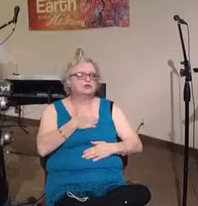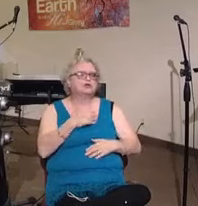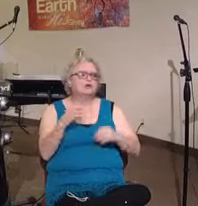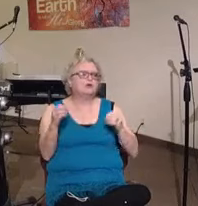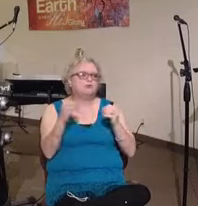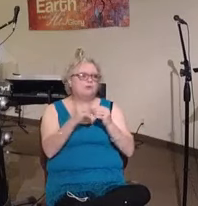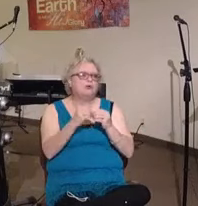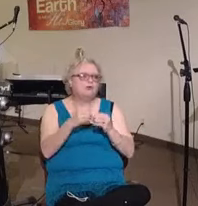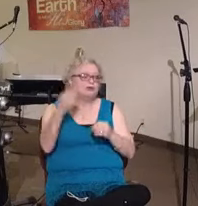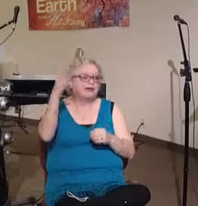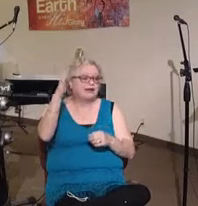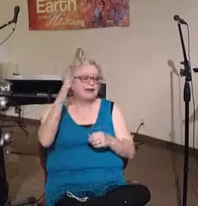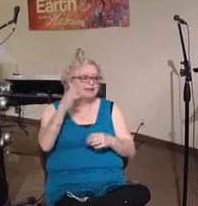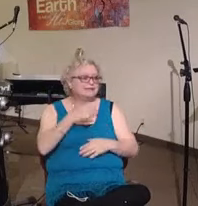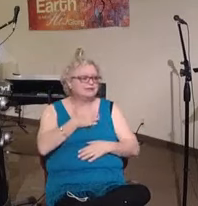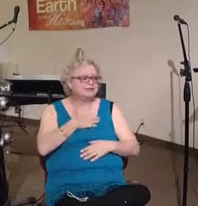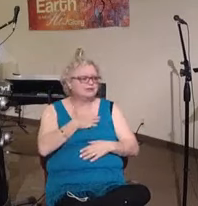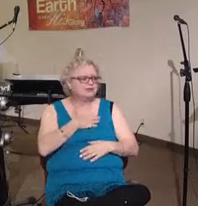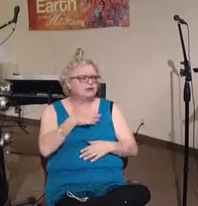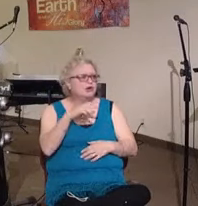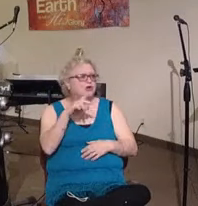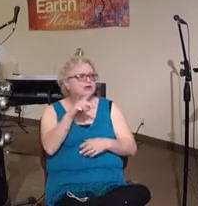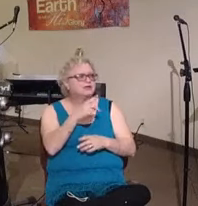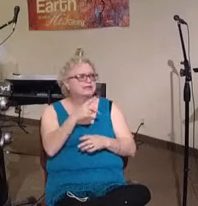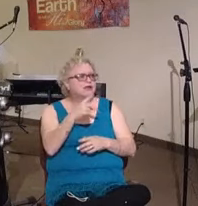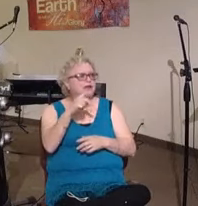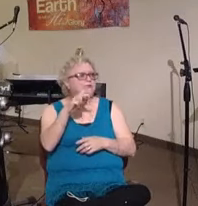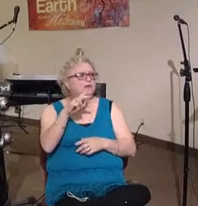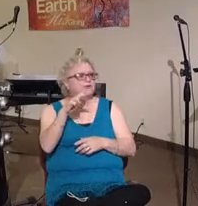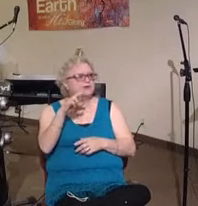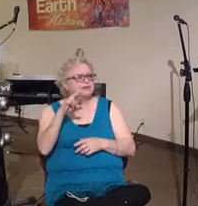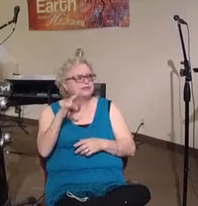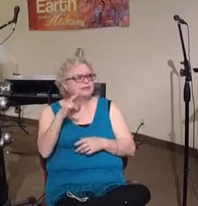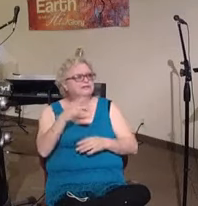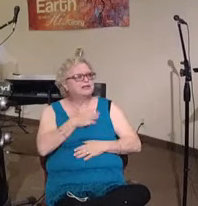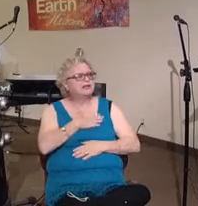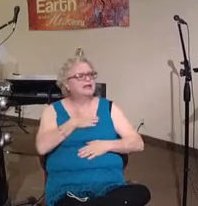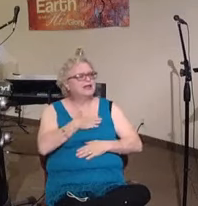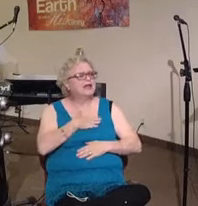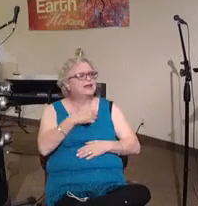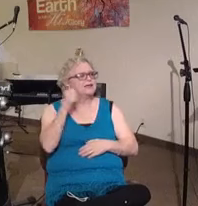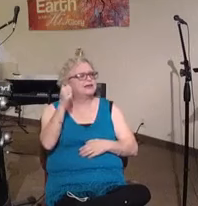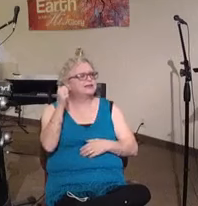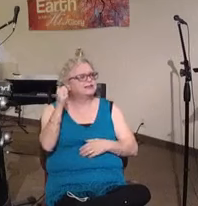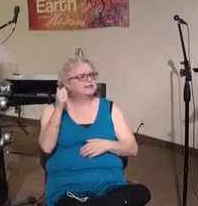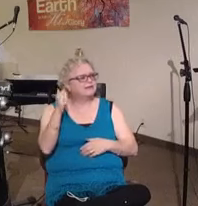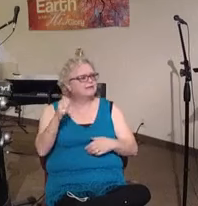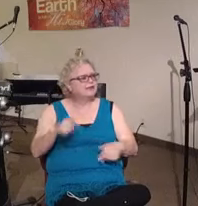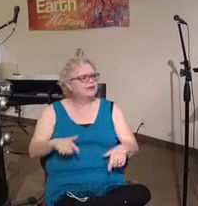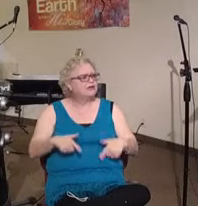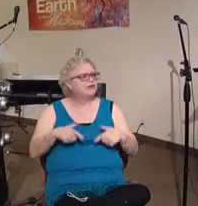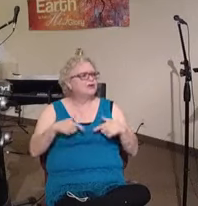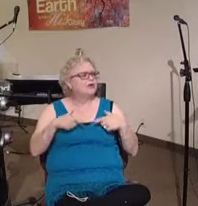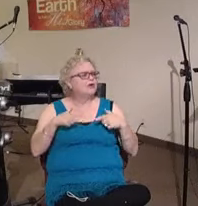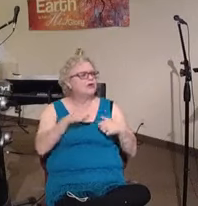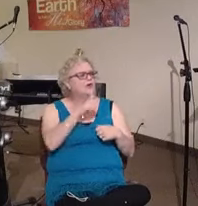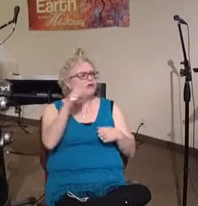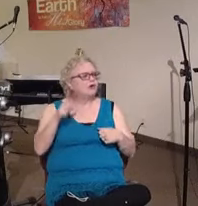pleasures. Really? Let's go to Psalm 37. Delight thyself in the Lord, and he will give you the desires of